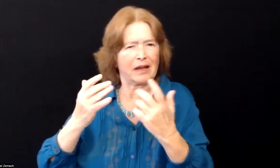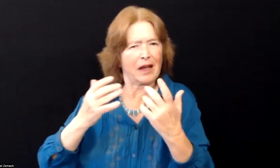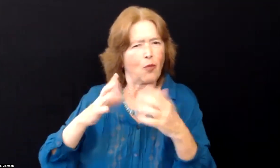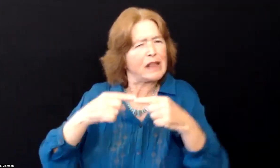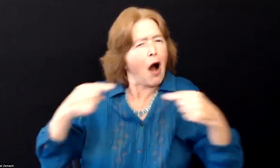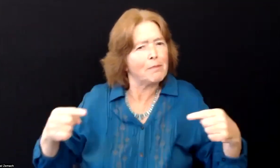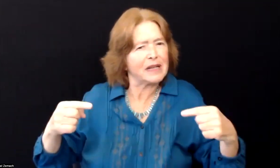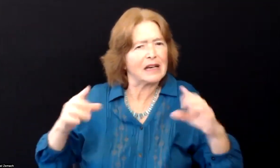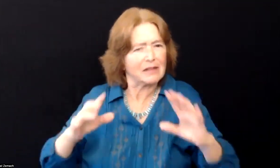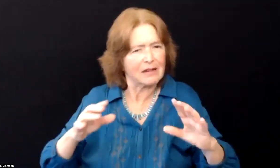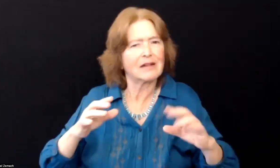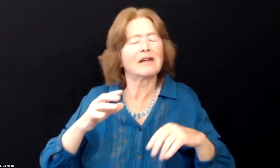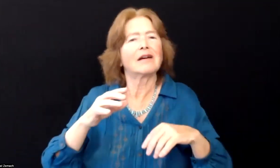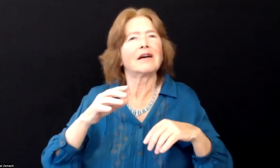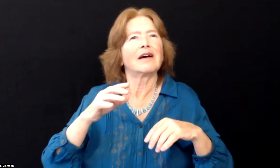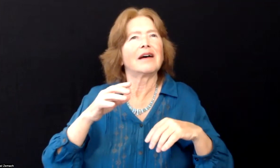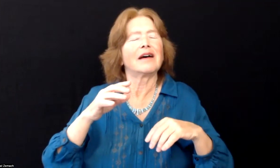opinion. It was actually the opposite.